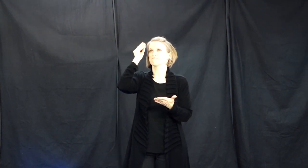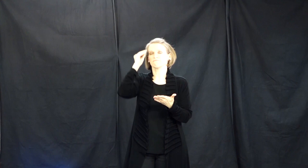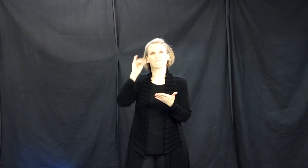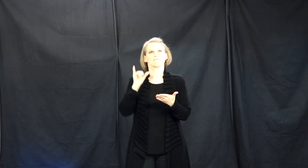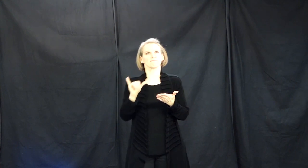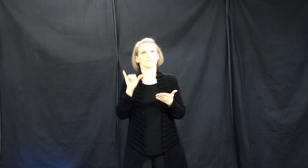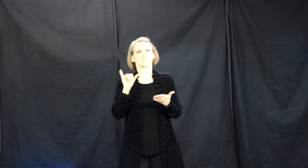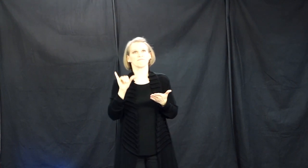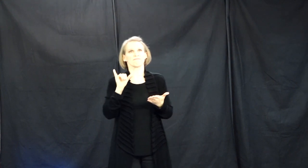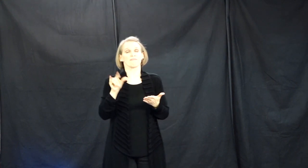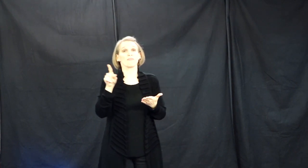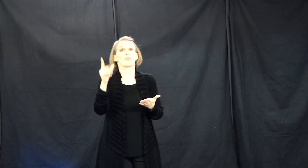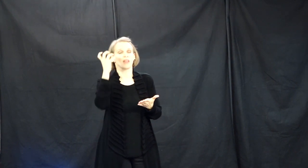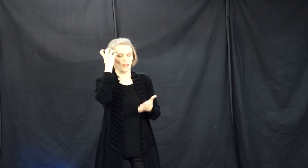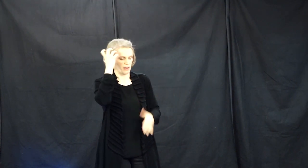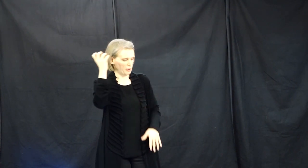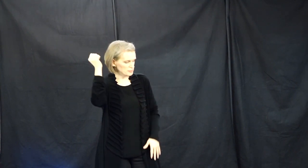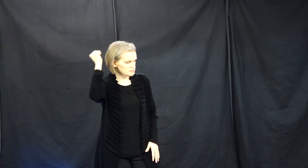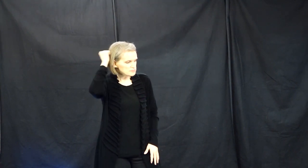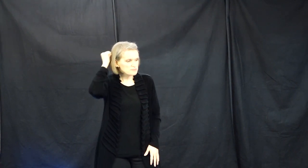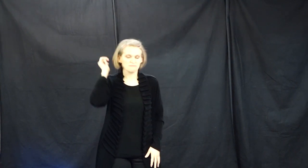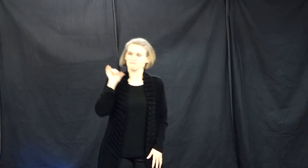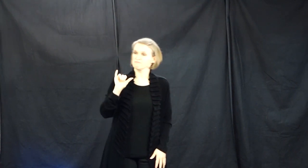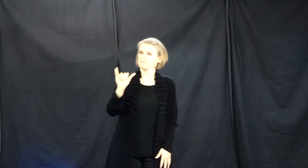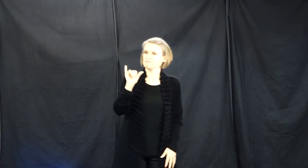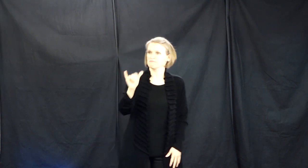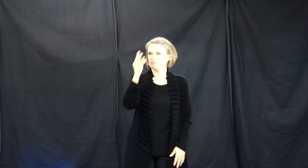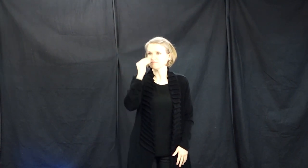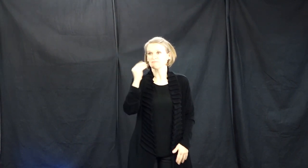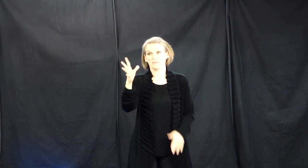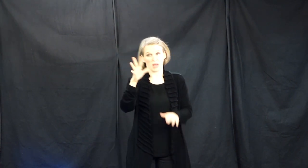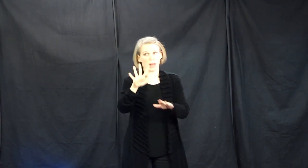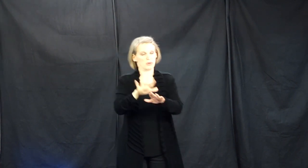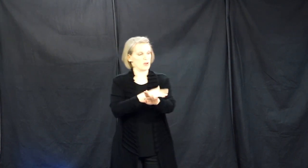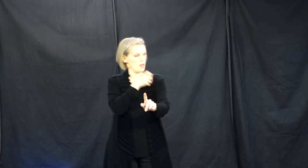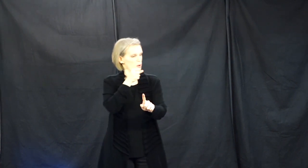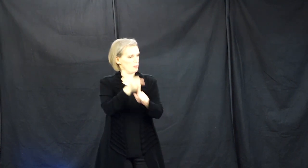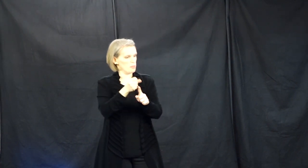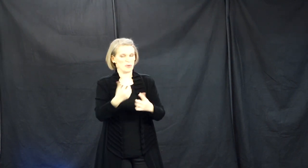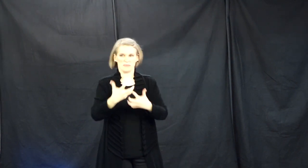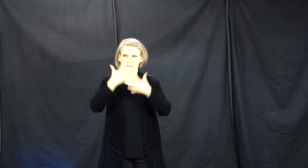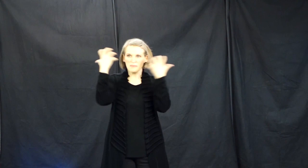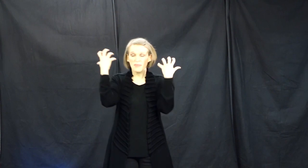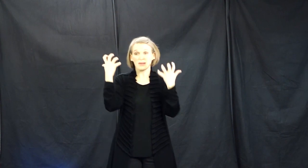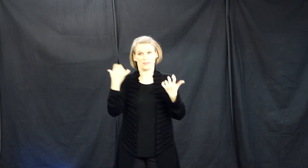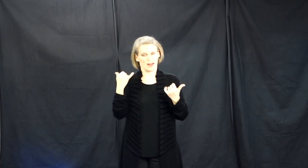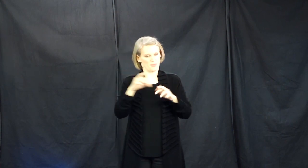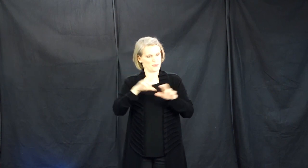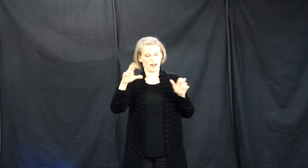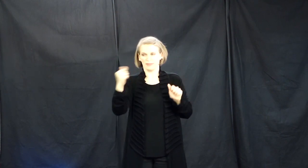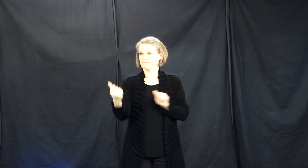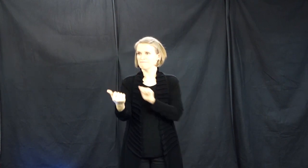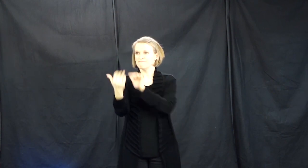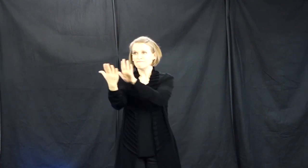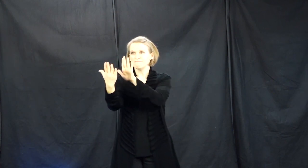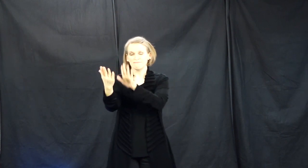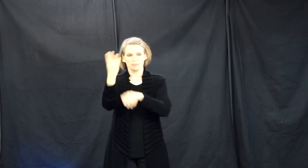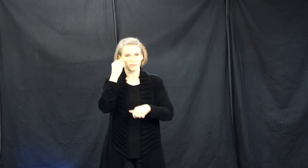Dear Alexander, I am slow to anger, but I toe the line as I reckon with